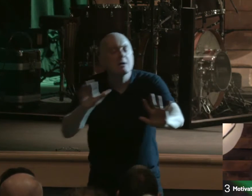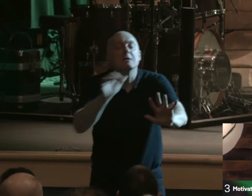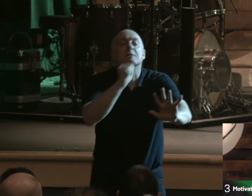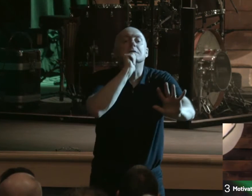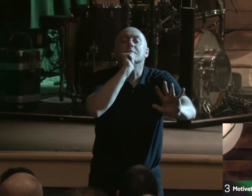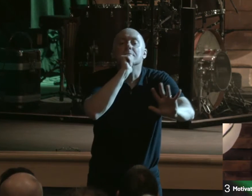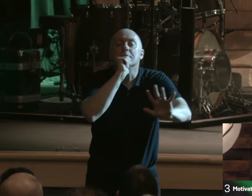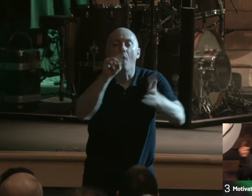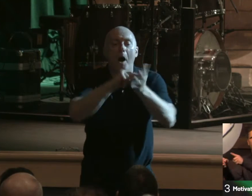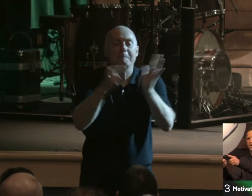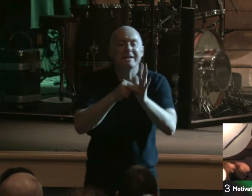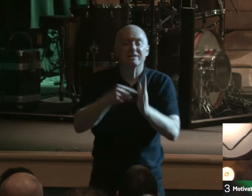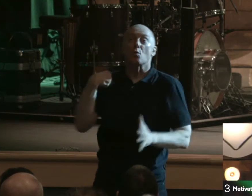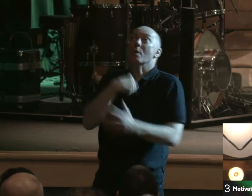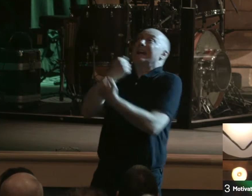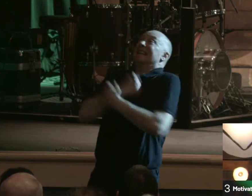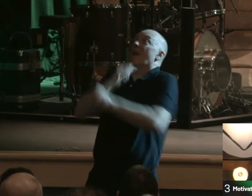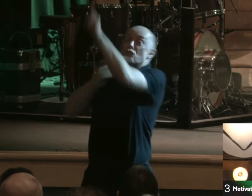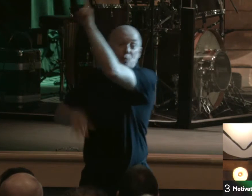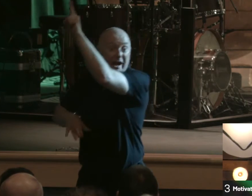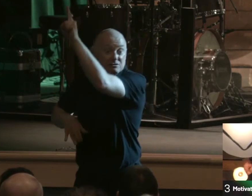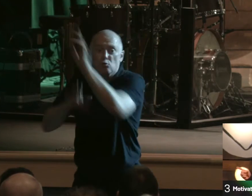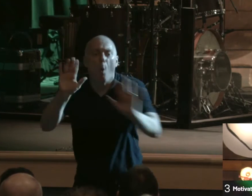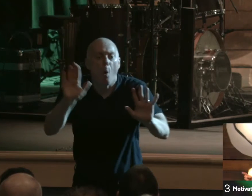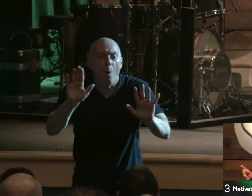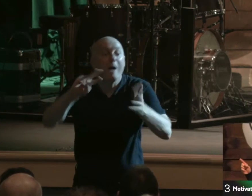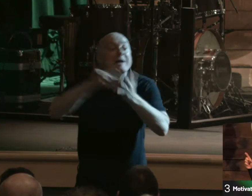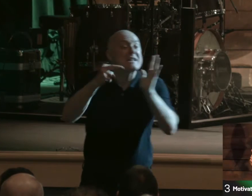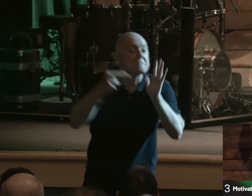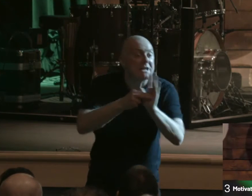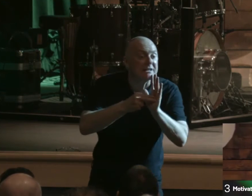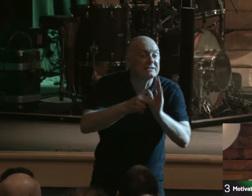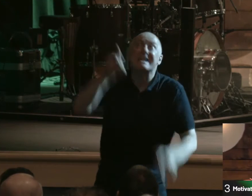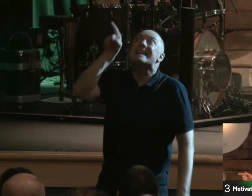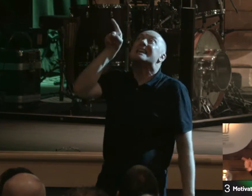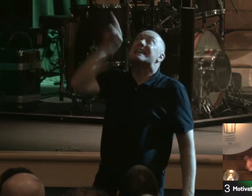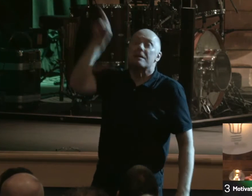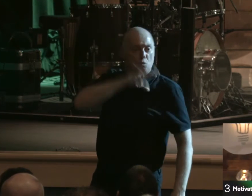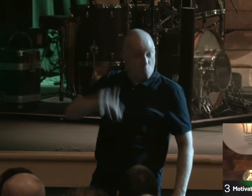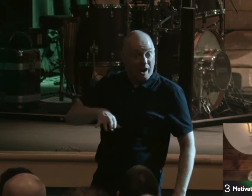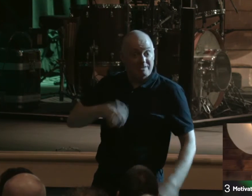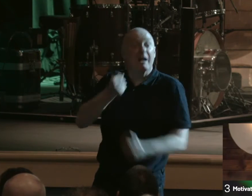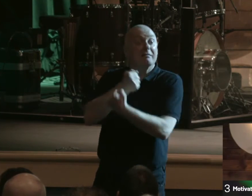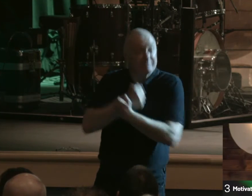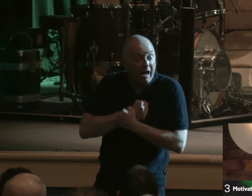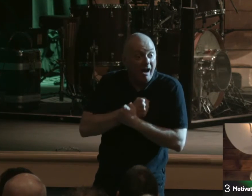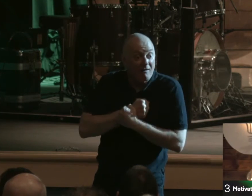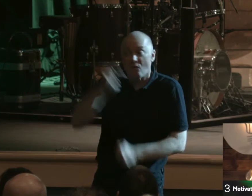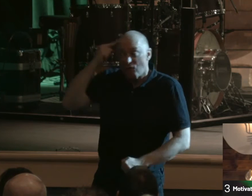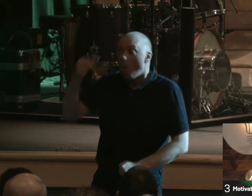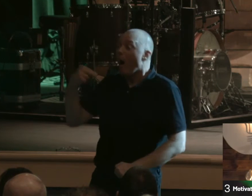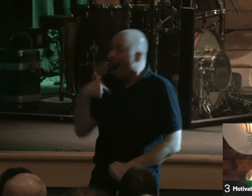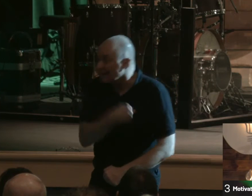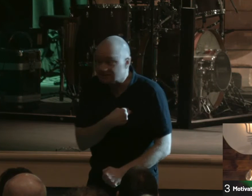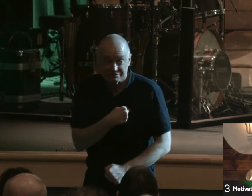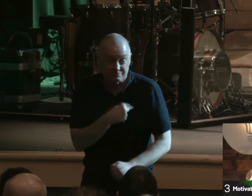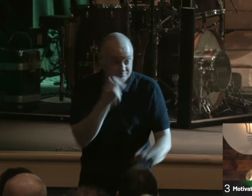not our love for Christ. This is Christ's love for